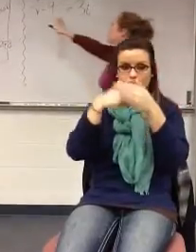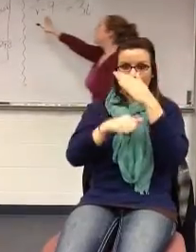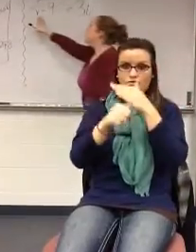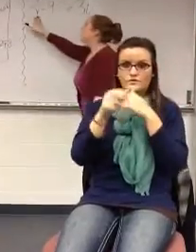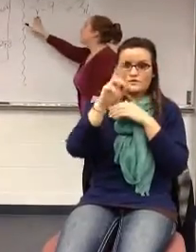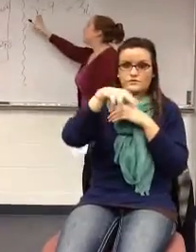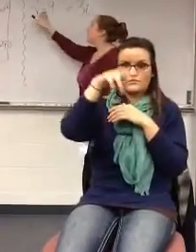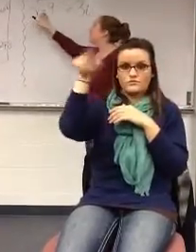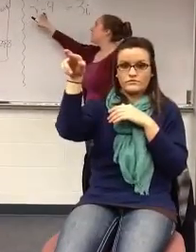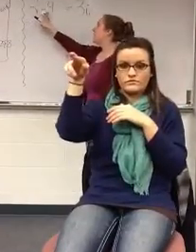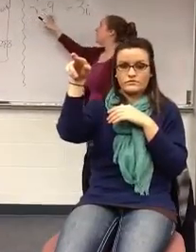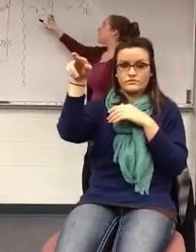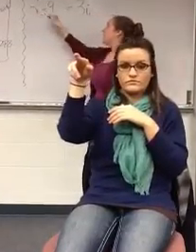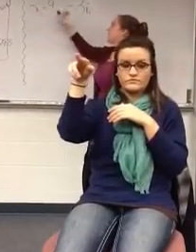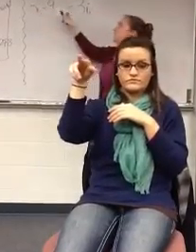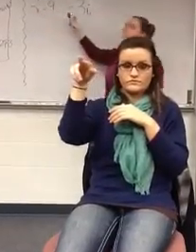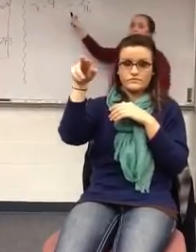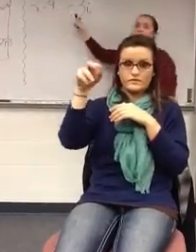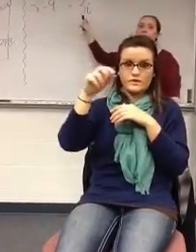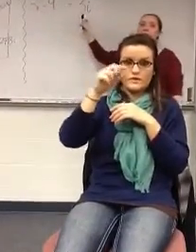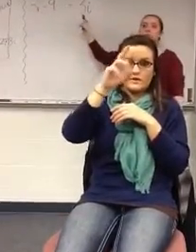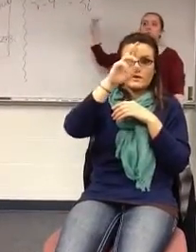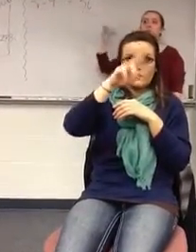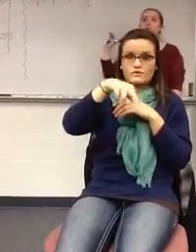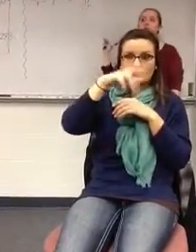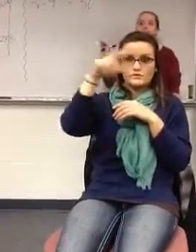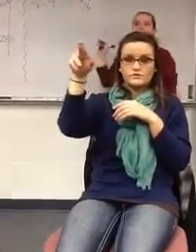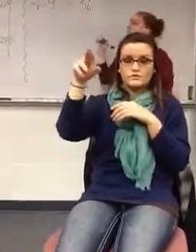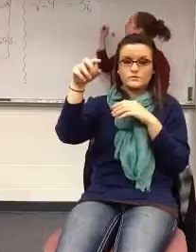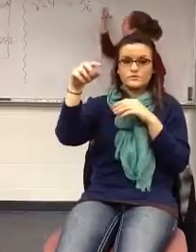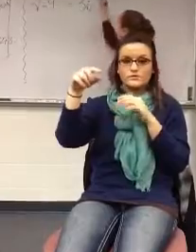Square root of -9 equals 3i. Let's try another one.